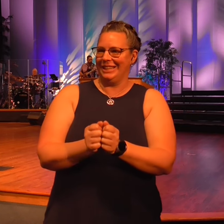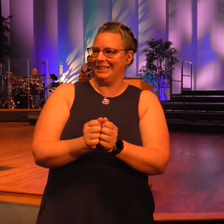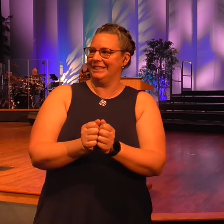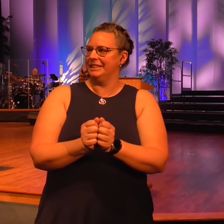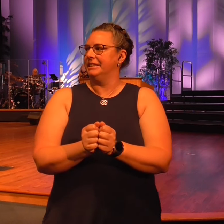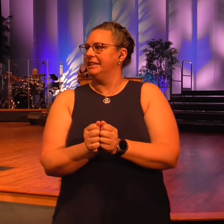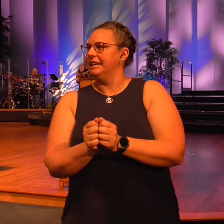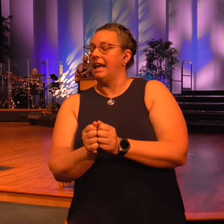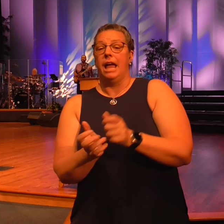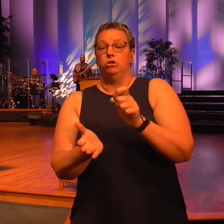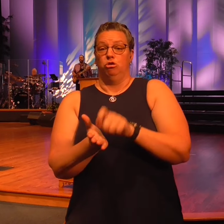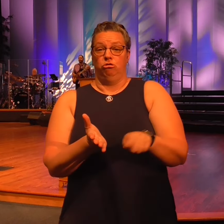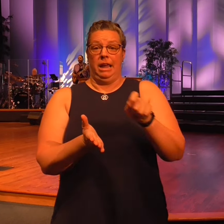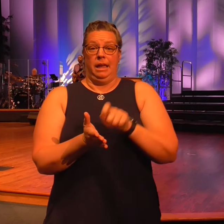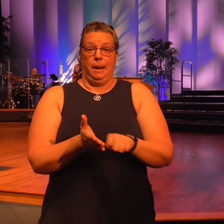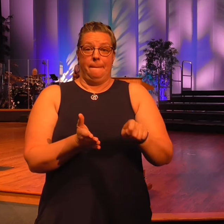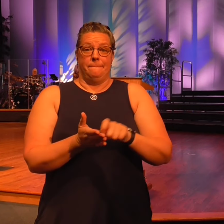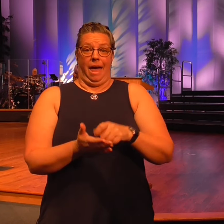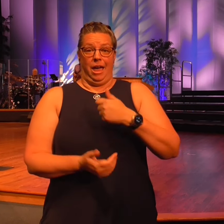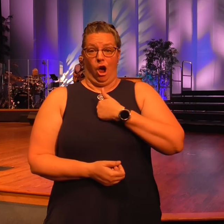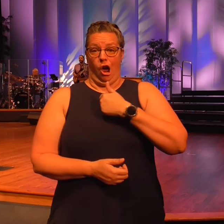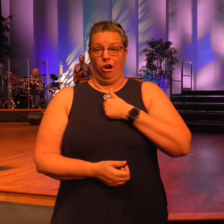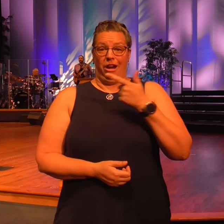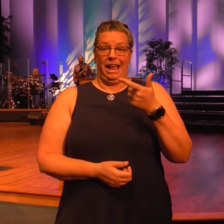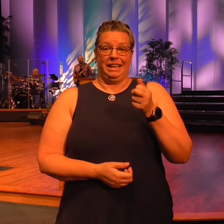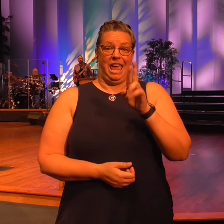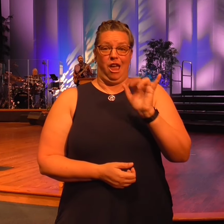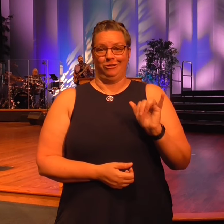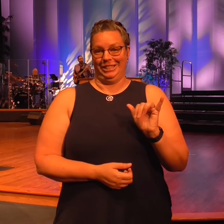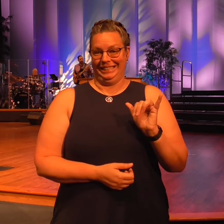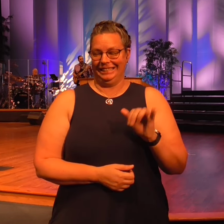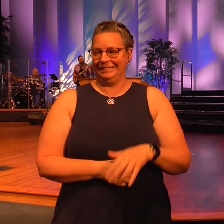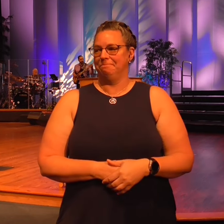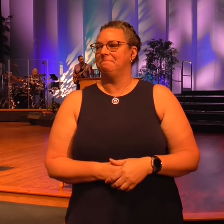This is a song written by our very own Gary Lynn Floyd.